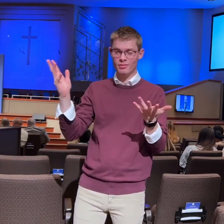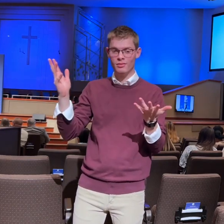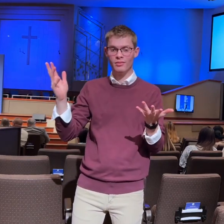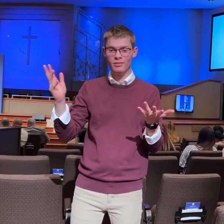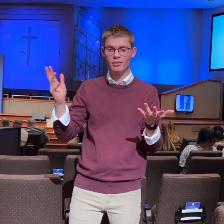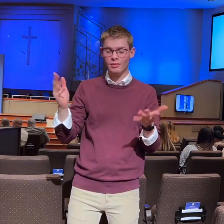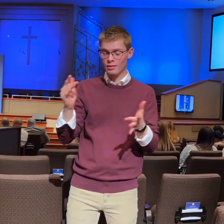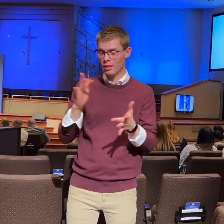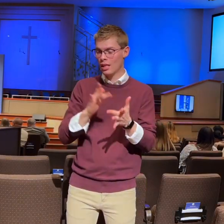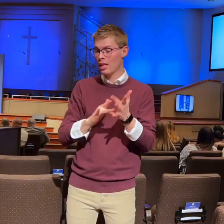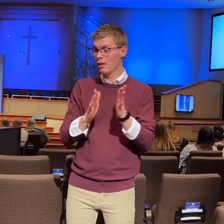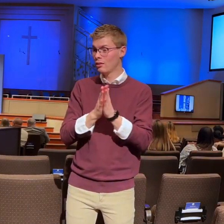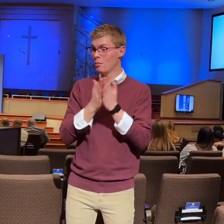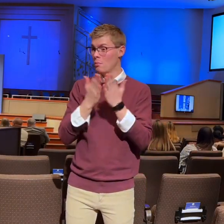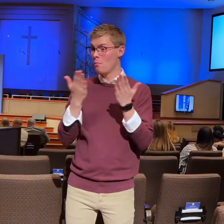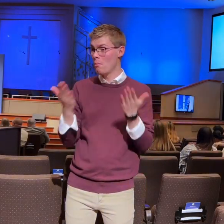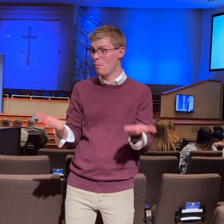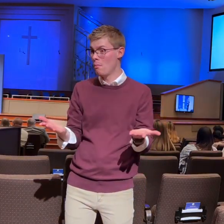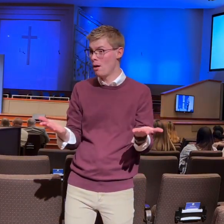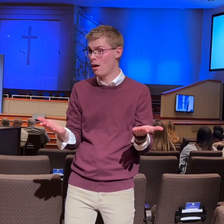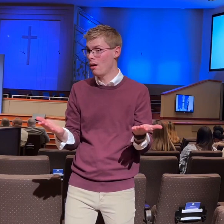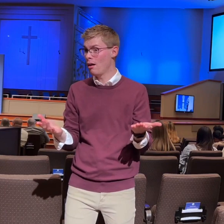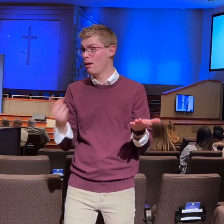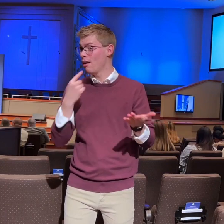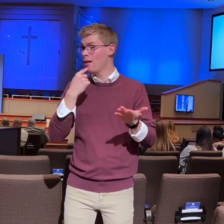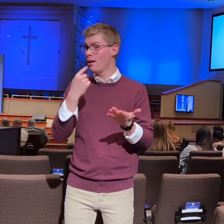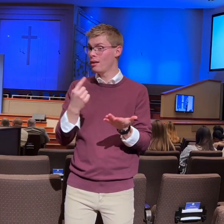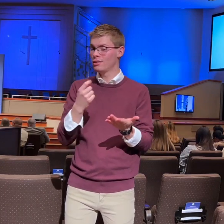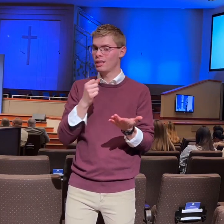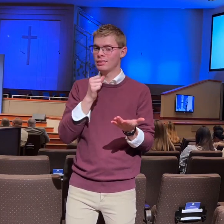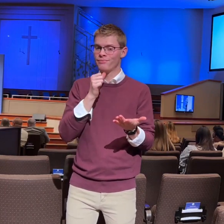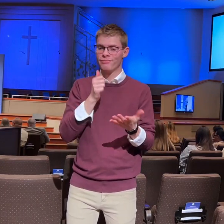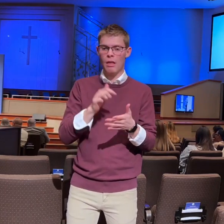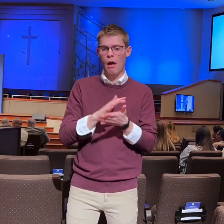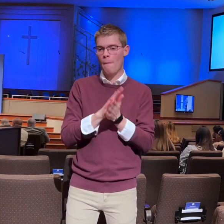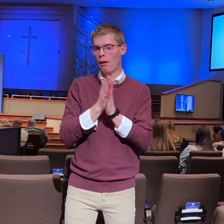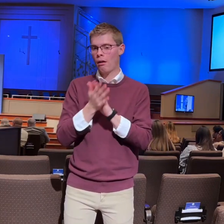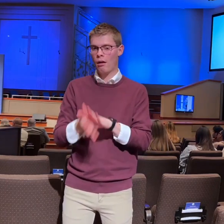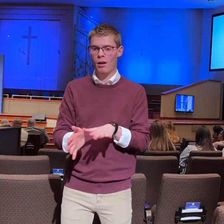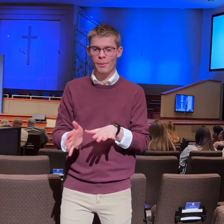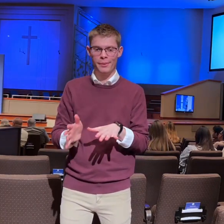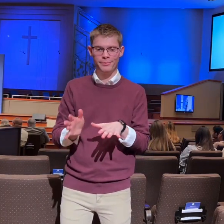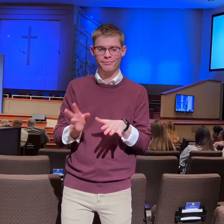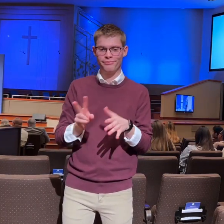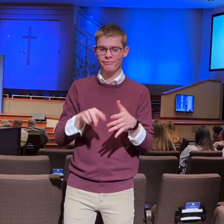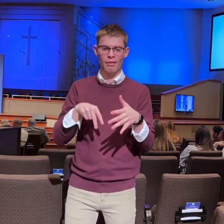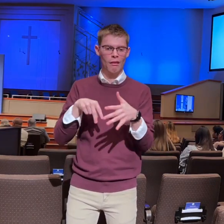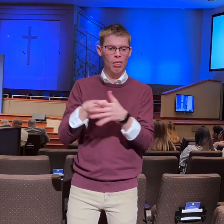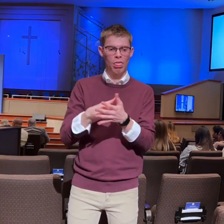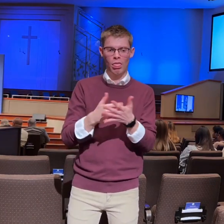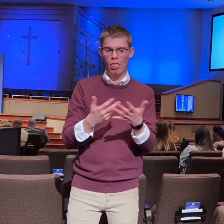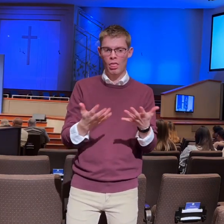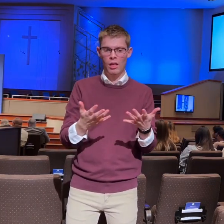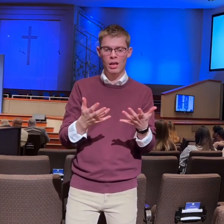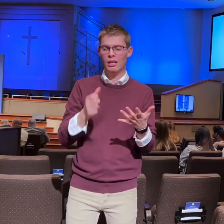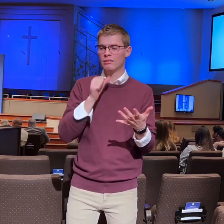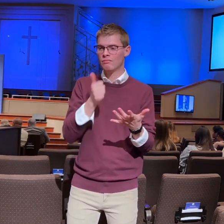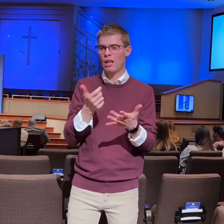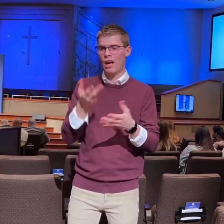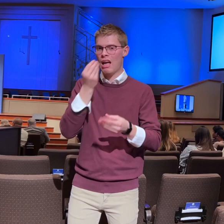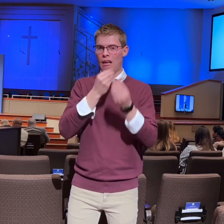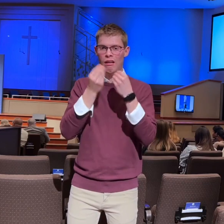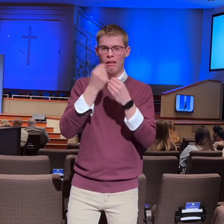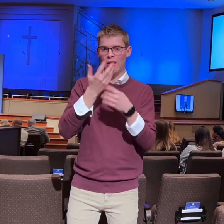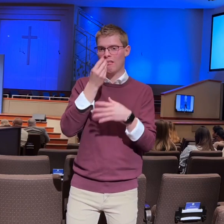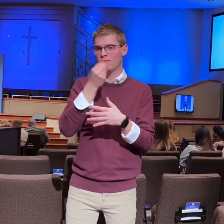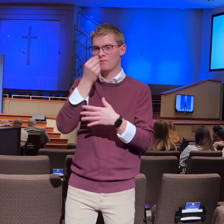passages there is a place for not being a stumbling block and not partaking of meats that were offered unto idols and so forth